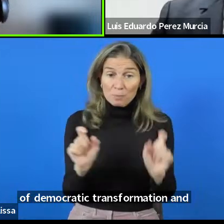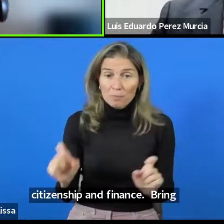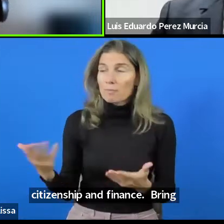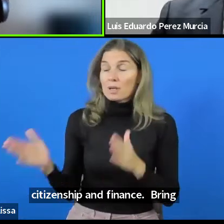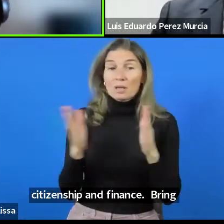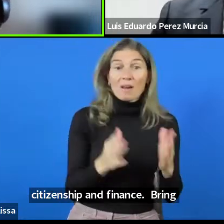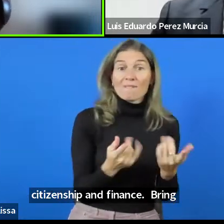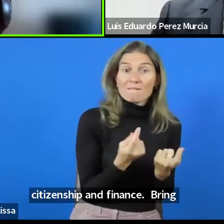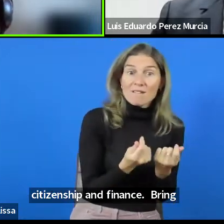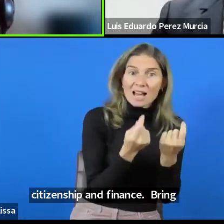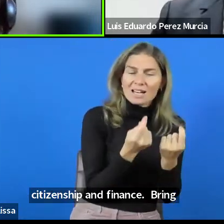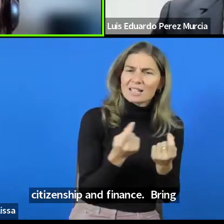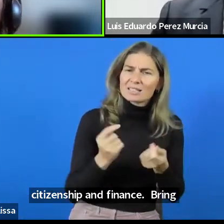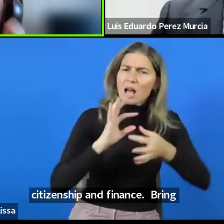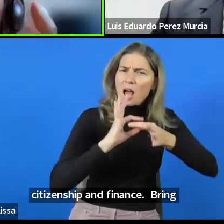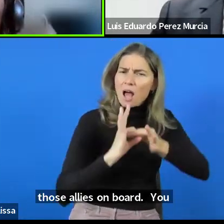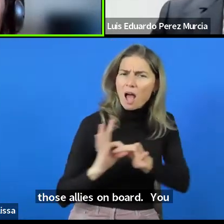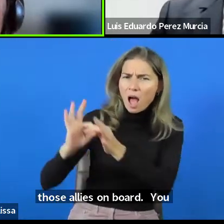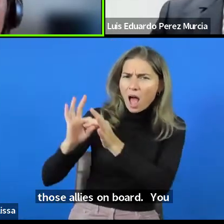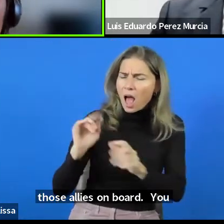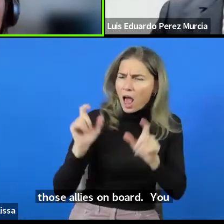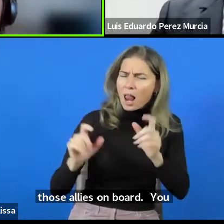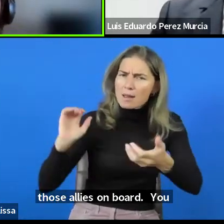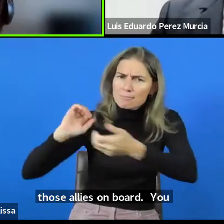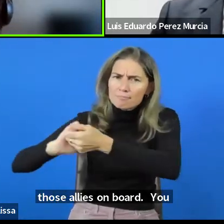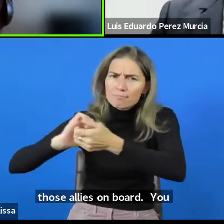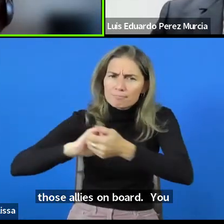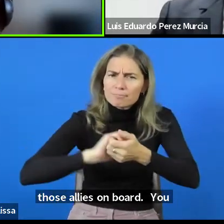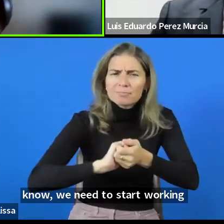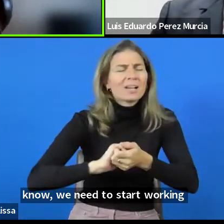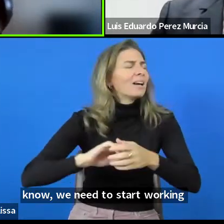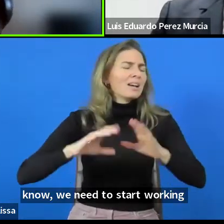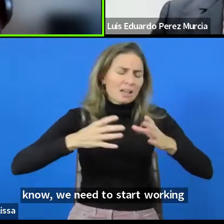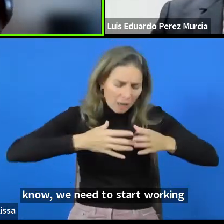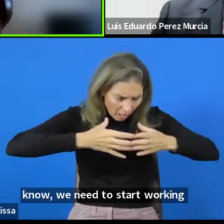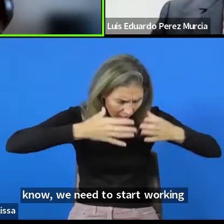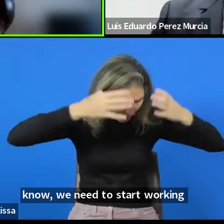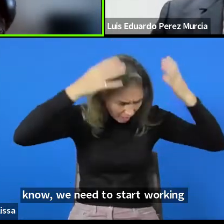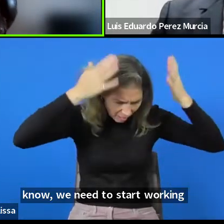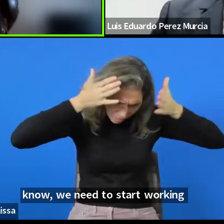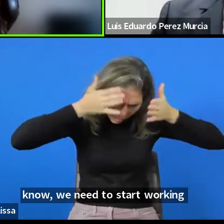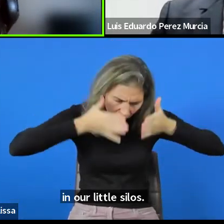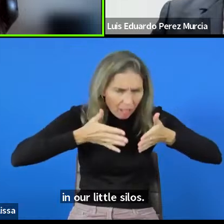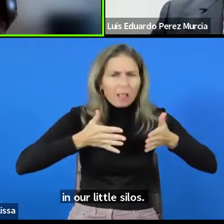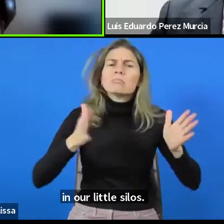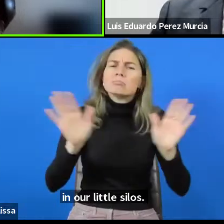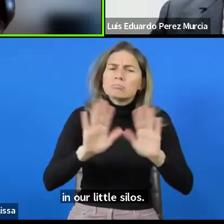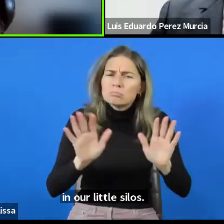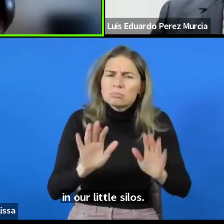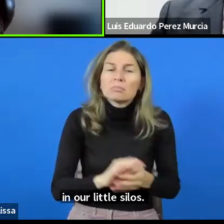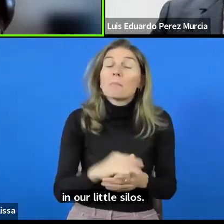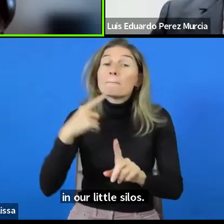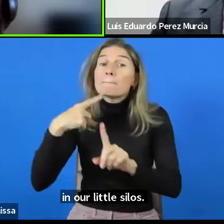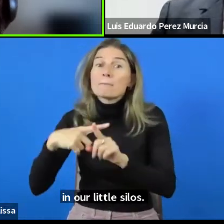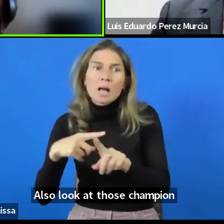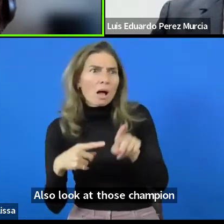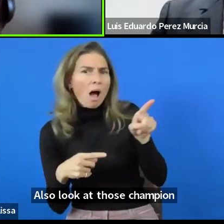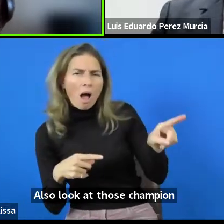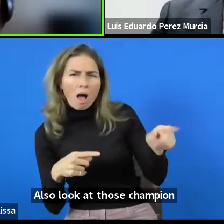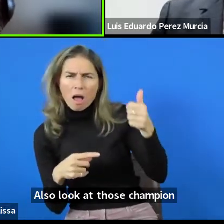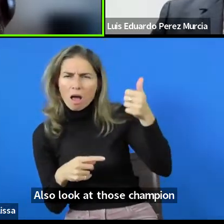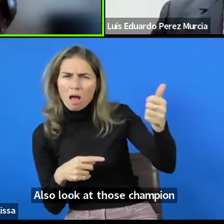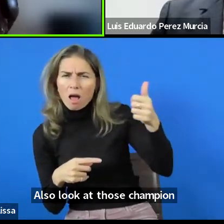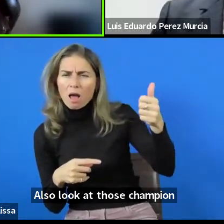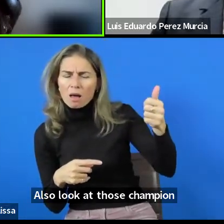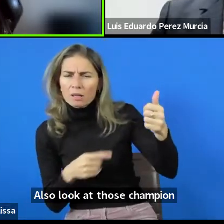board. You know, we need to stop working in our little silos. Also look at those champion donor governments and also UN